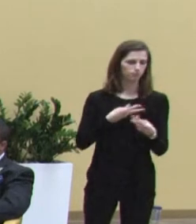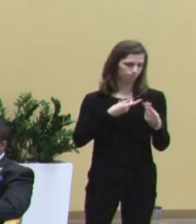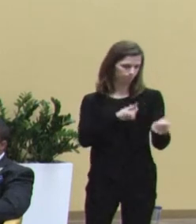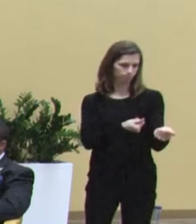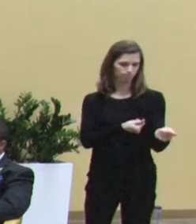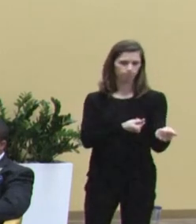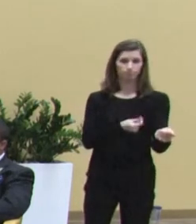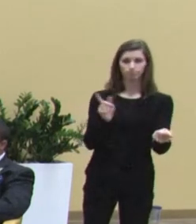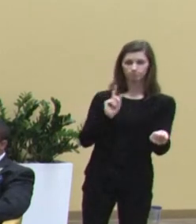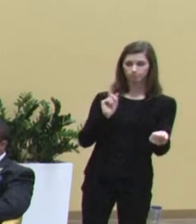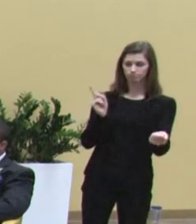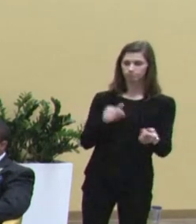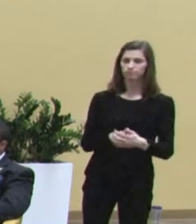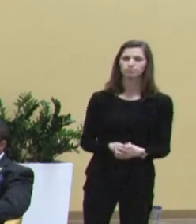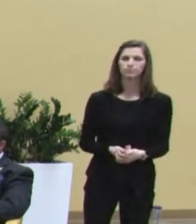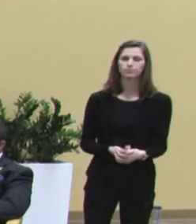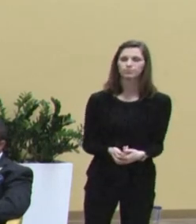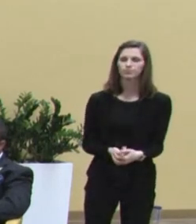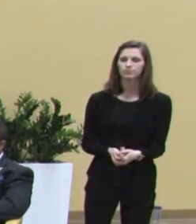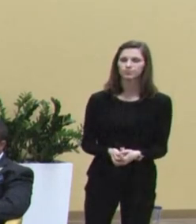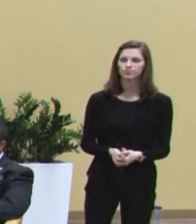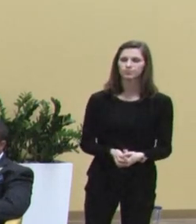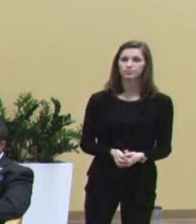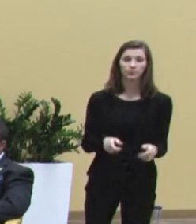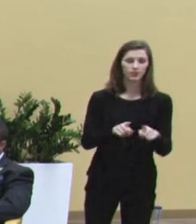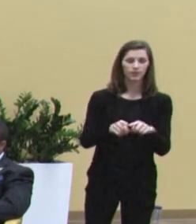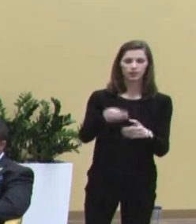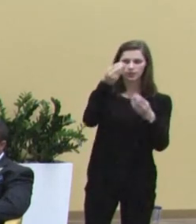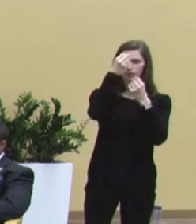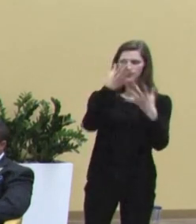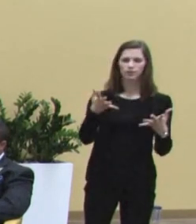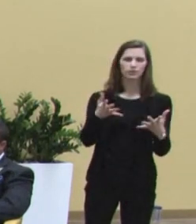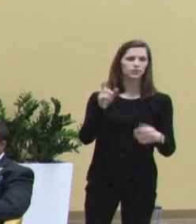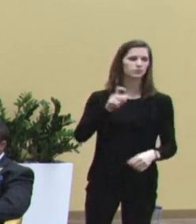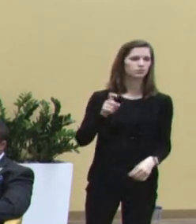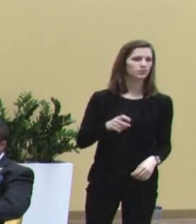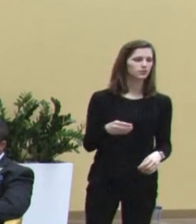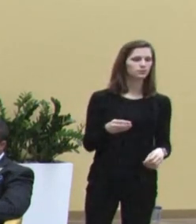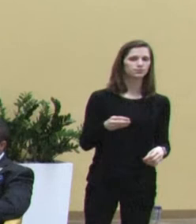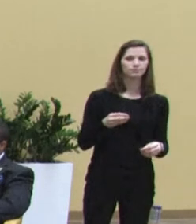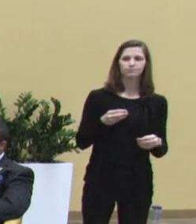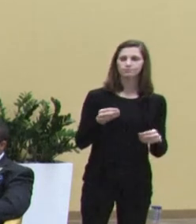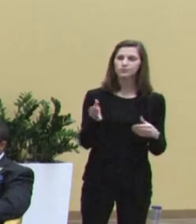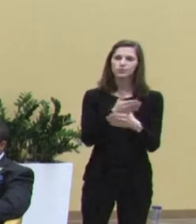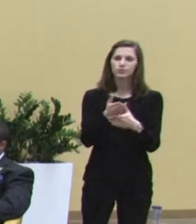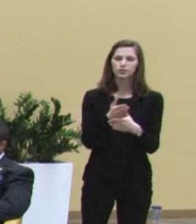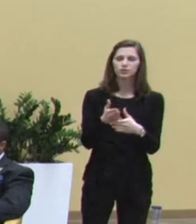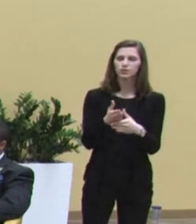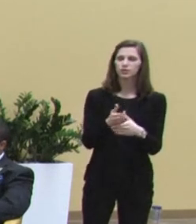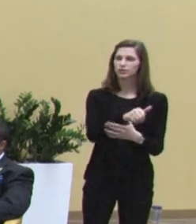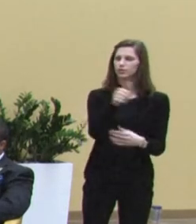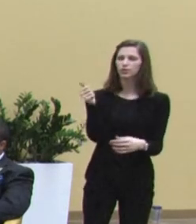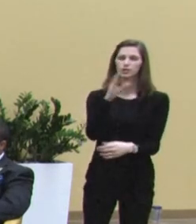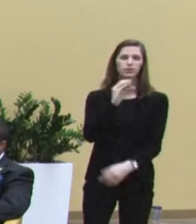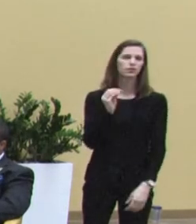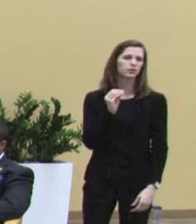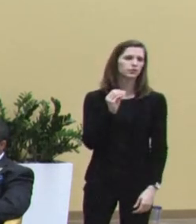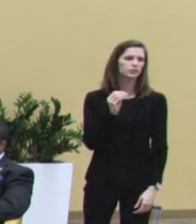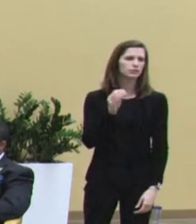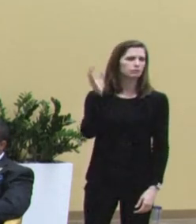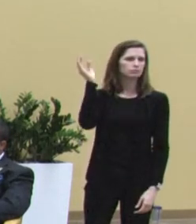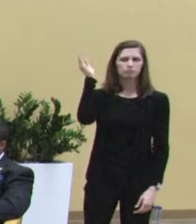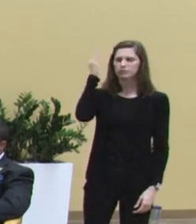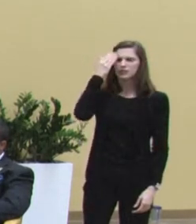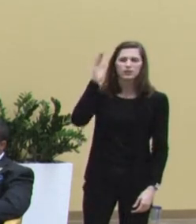there as well. Like, a lot of companies, they may not know how to start their business, where to go to get funding. And